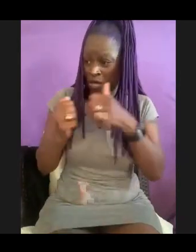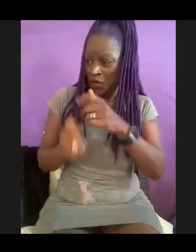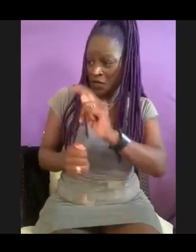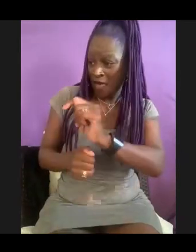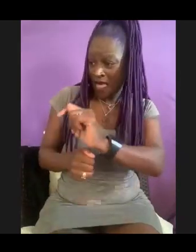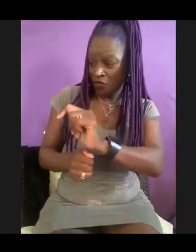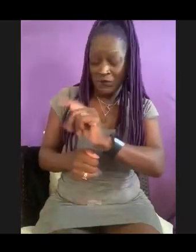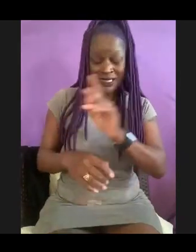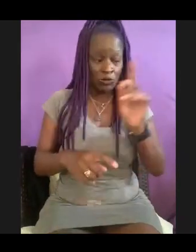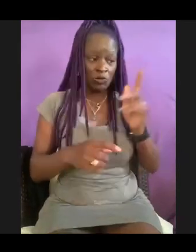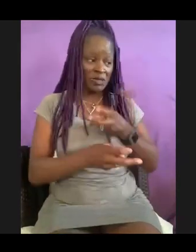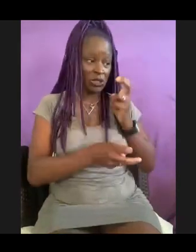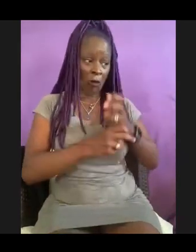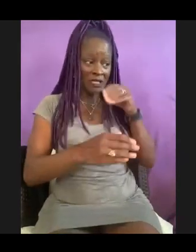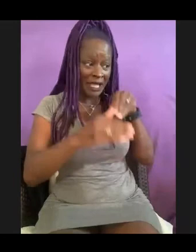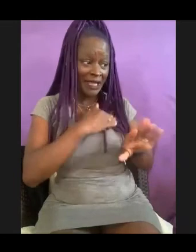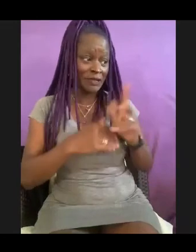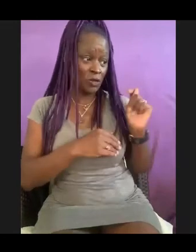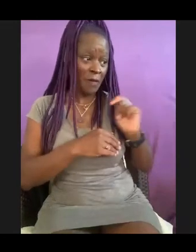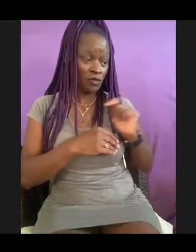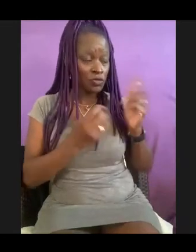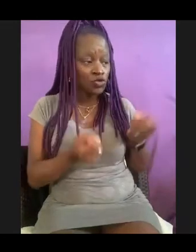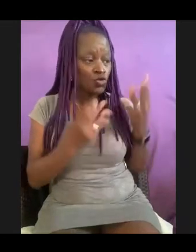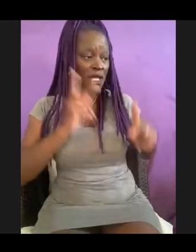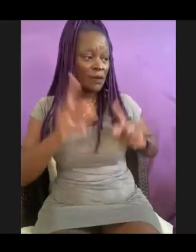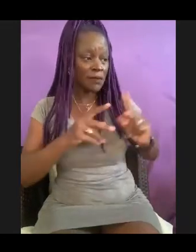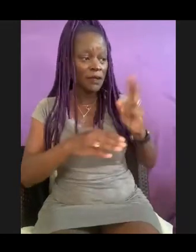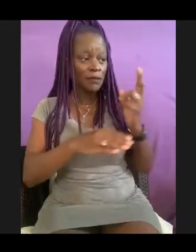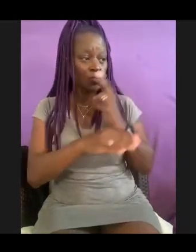into because so many people used it.